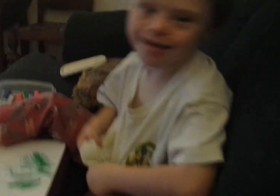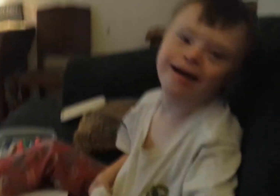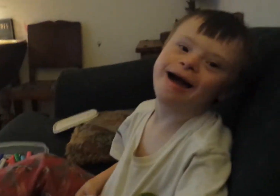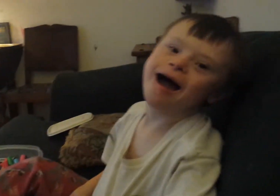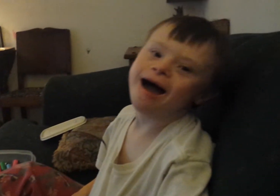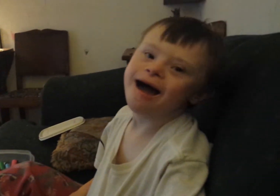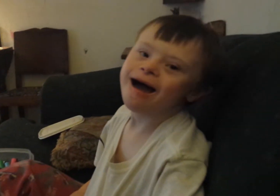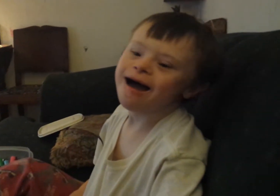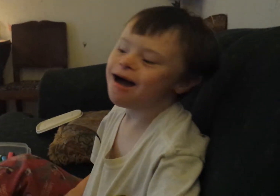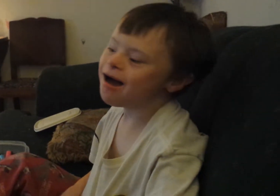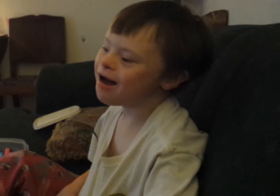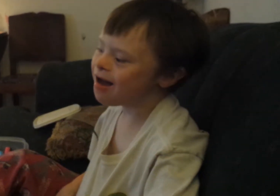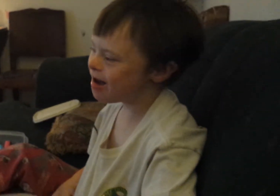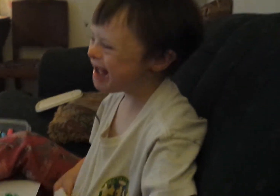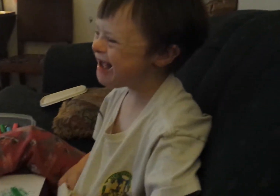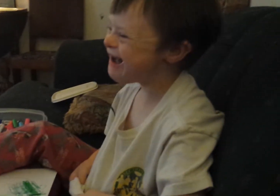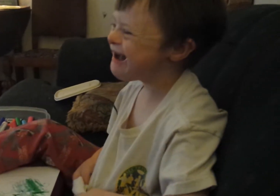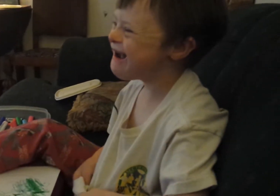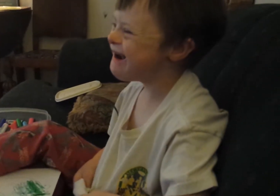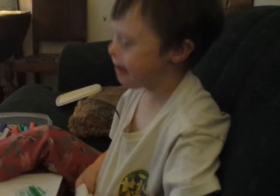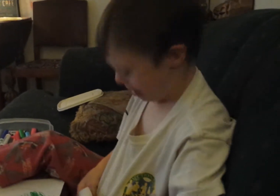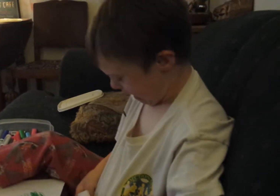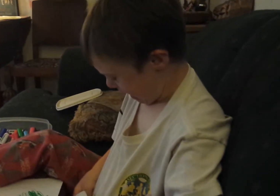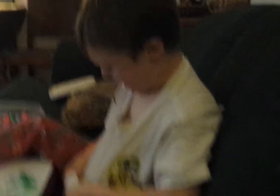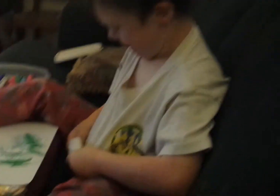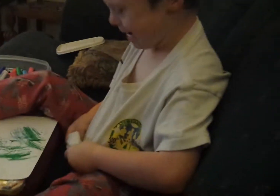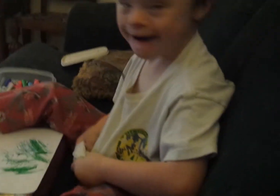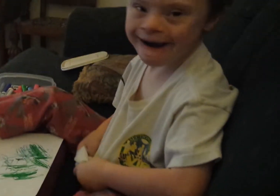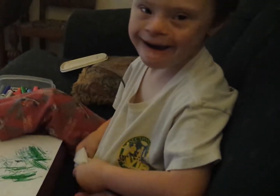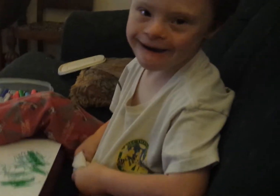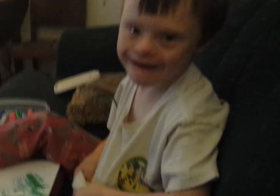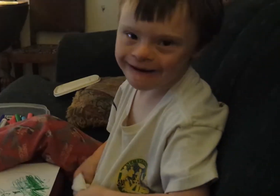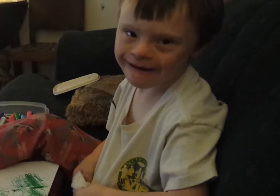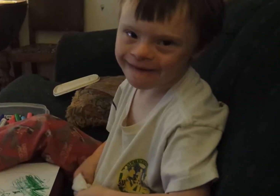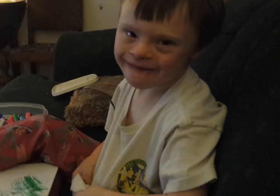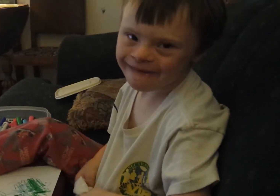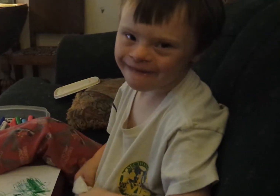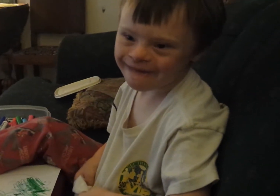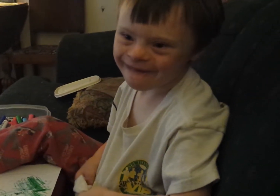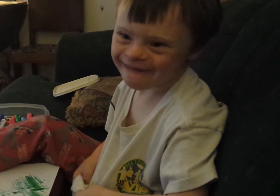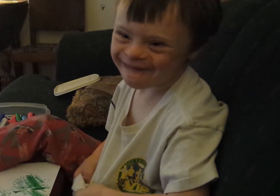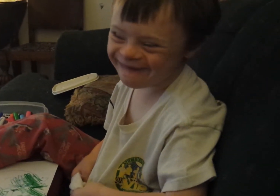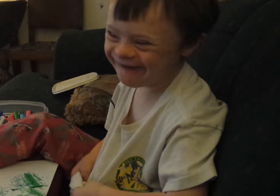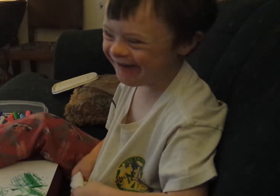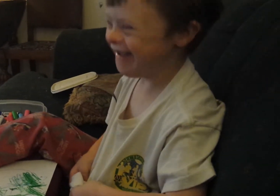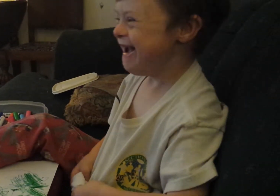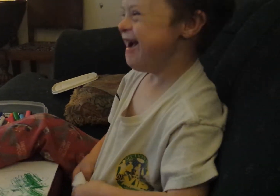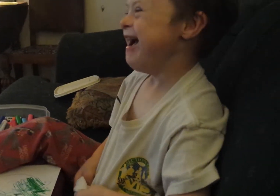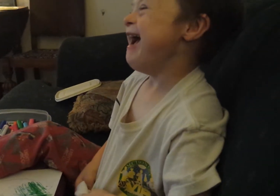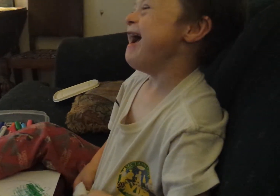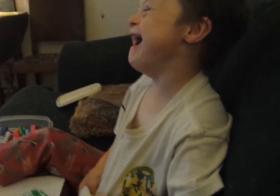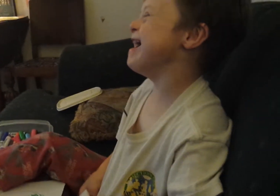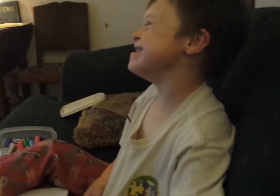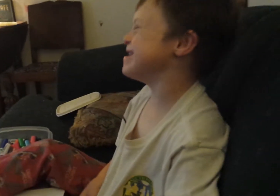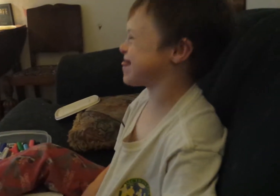ready! Well, as you might have guessed, our next color is black! He's